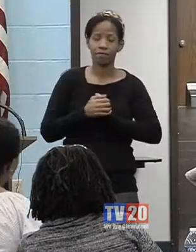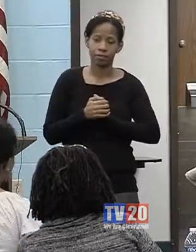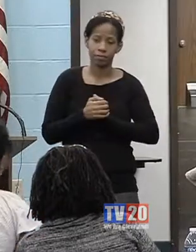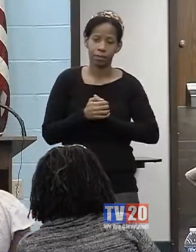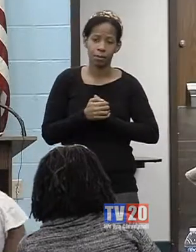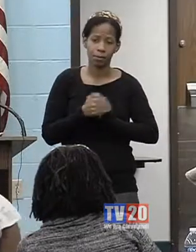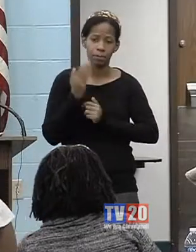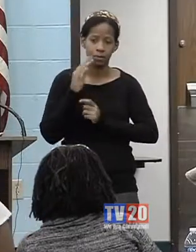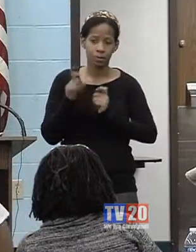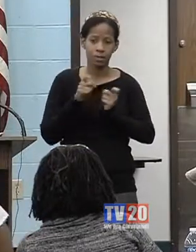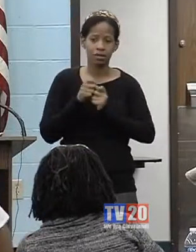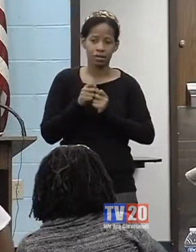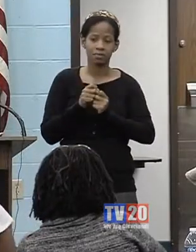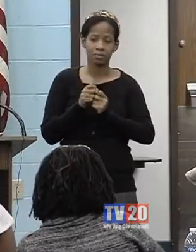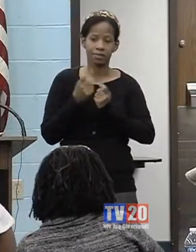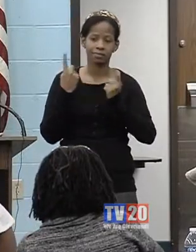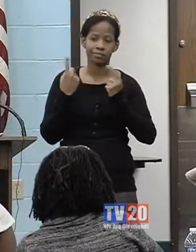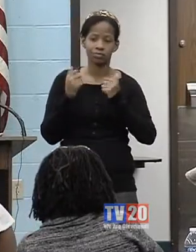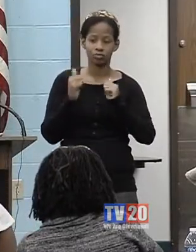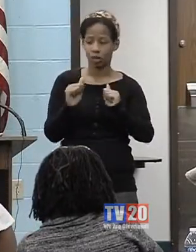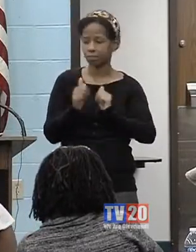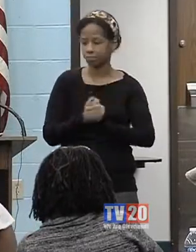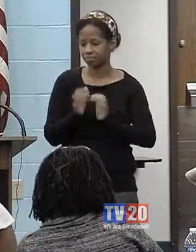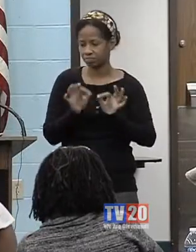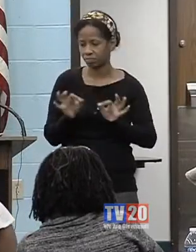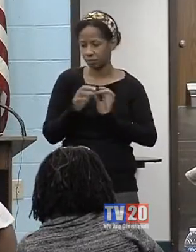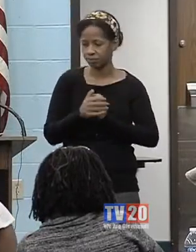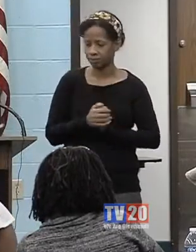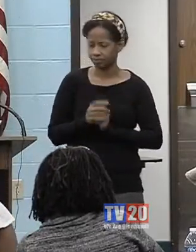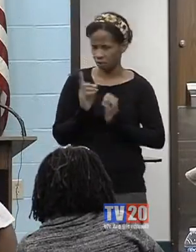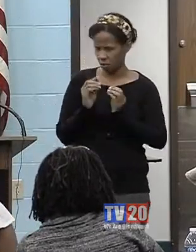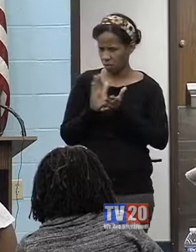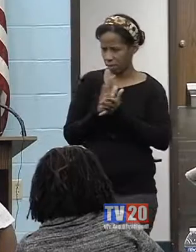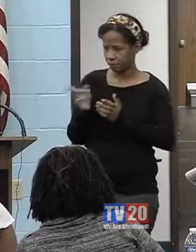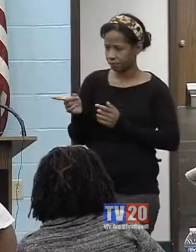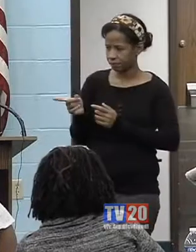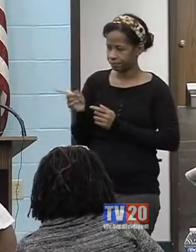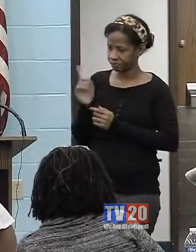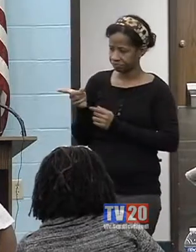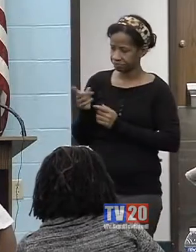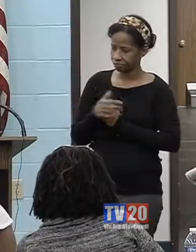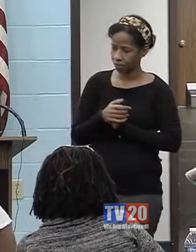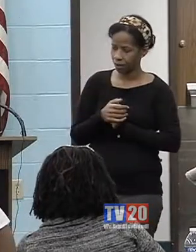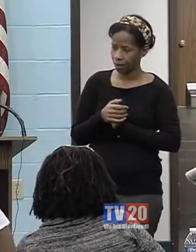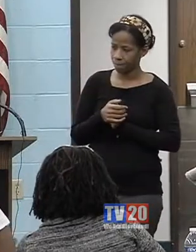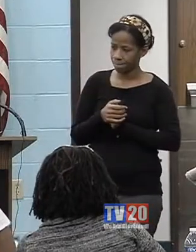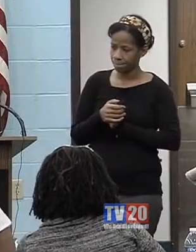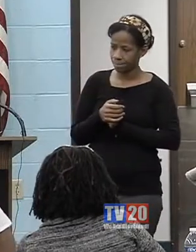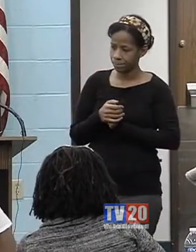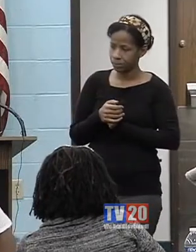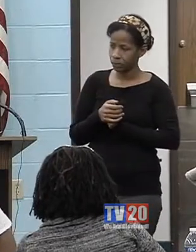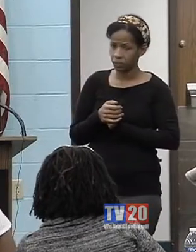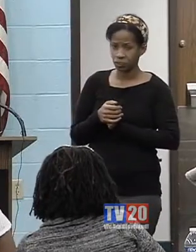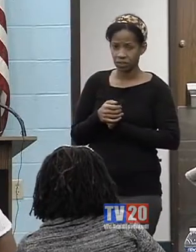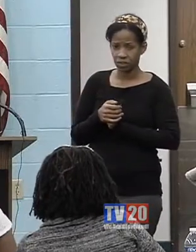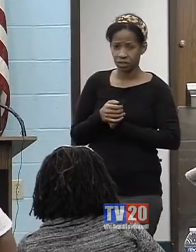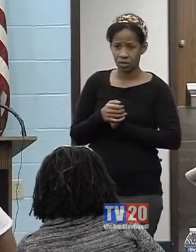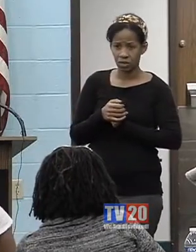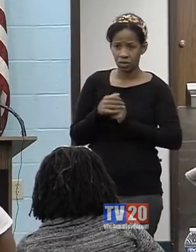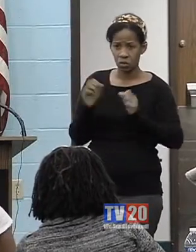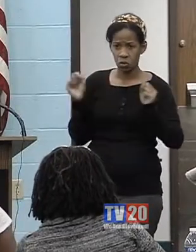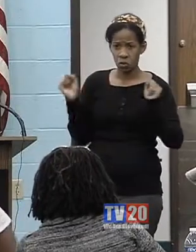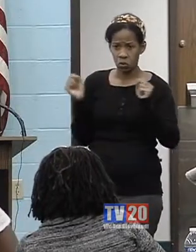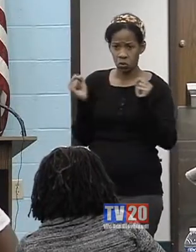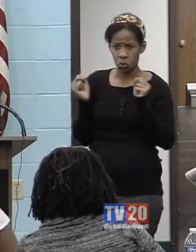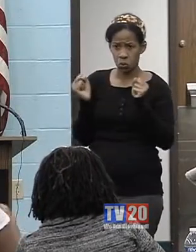so that they know you've been attended to. So file of life is one thing. Secondly, with the chill in the air today,